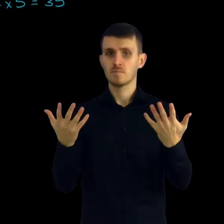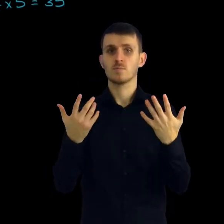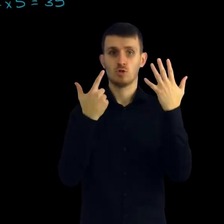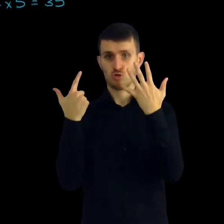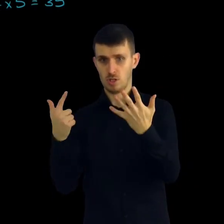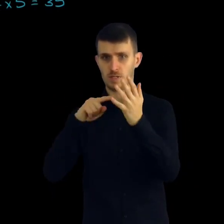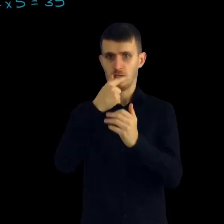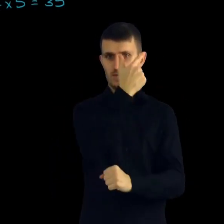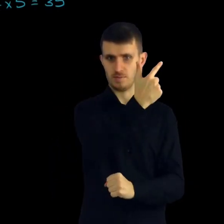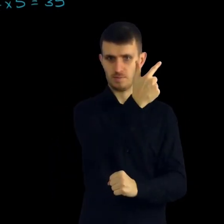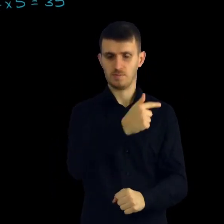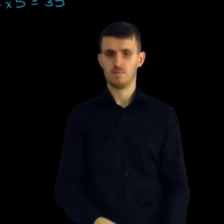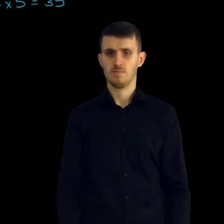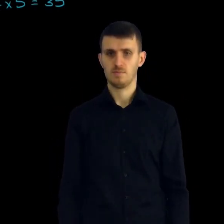3. Carry the 3.